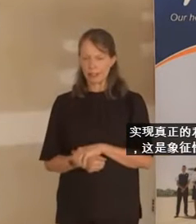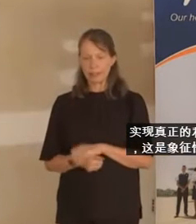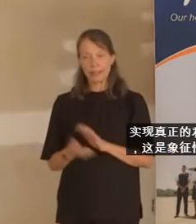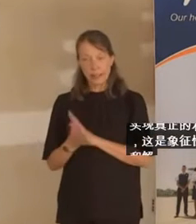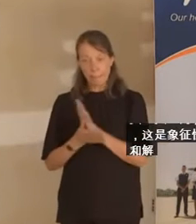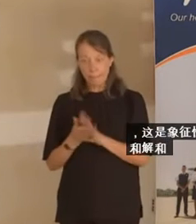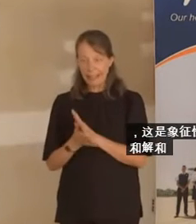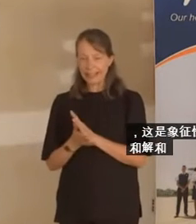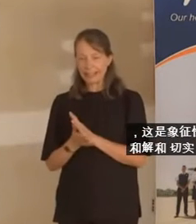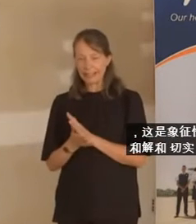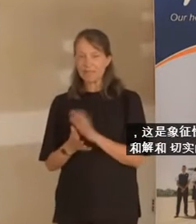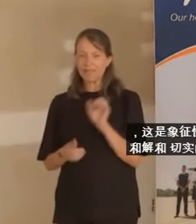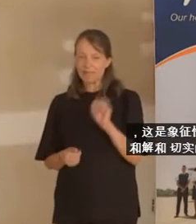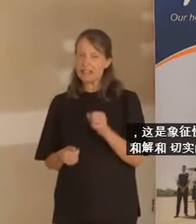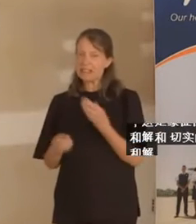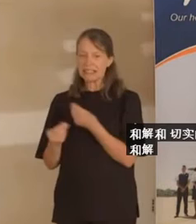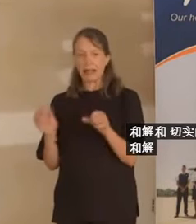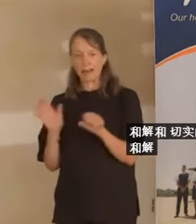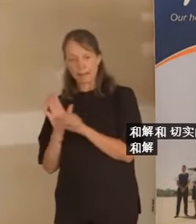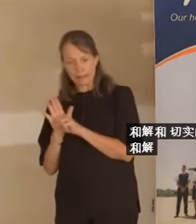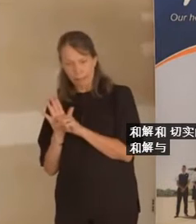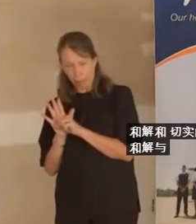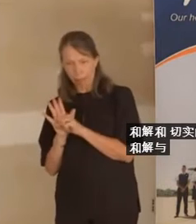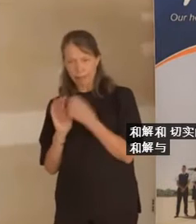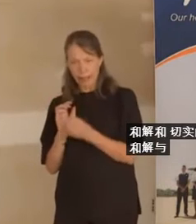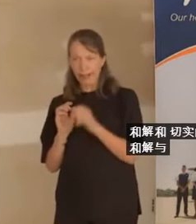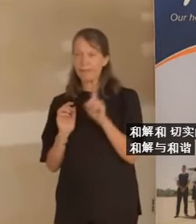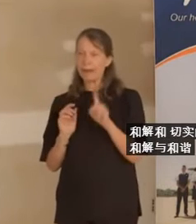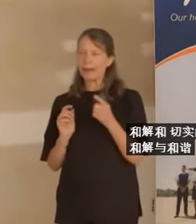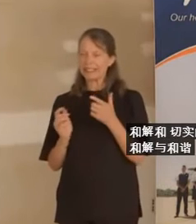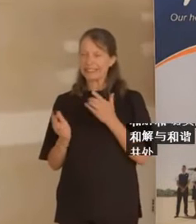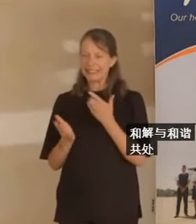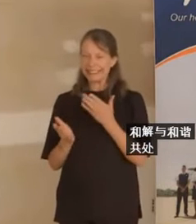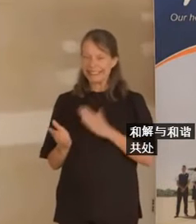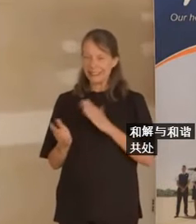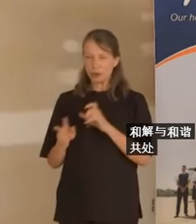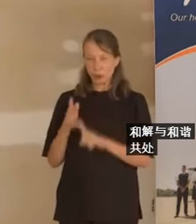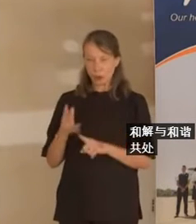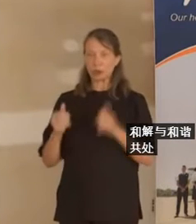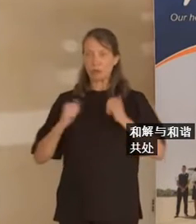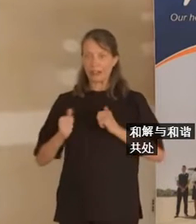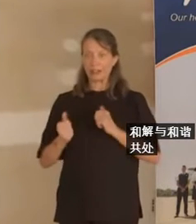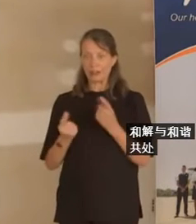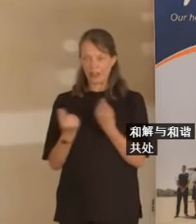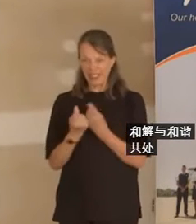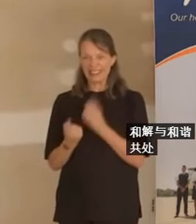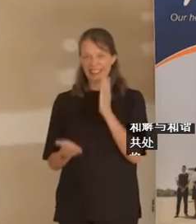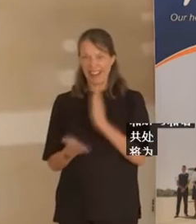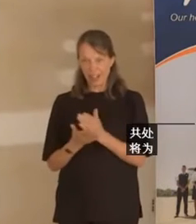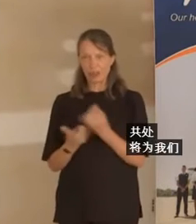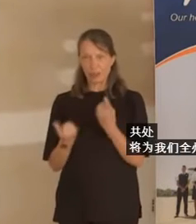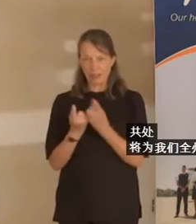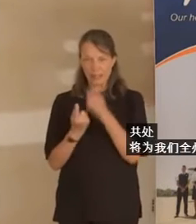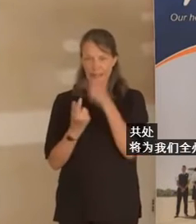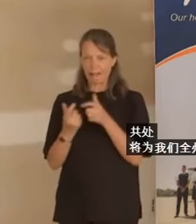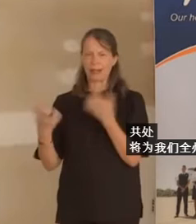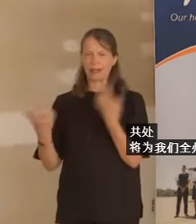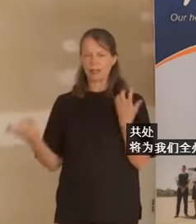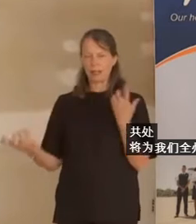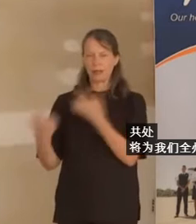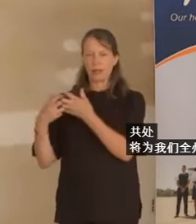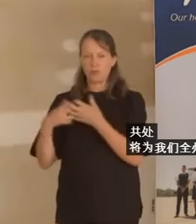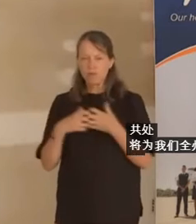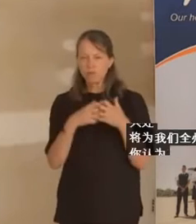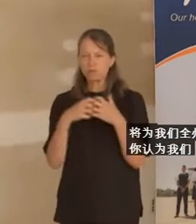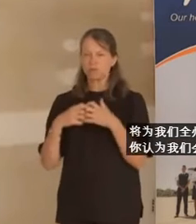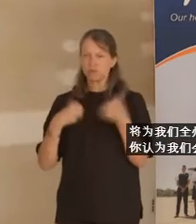both symbolic reconciliation and practical reconciliation. And working in harmony together will achieve great things for our people right across our